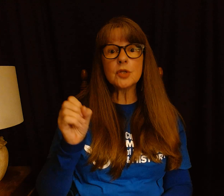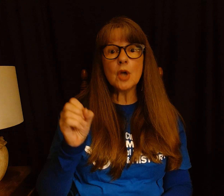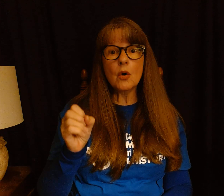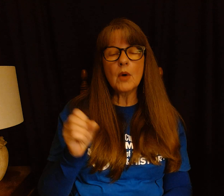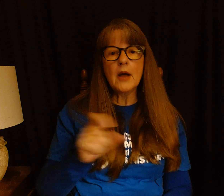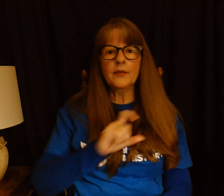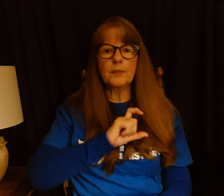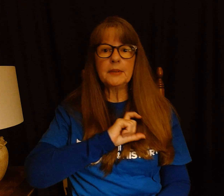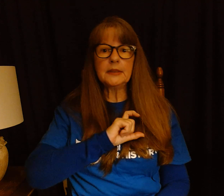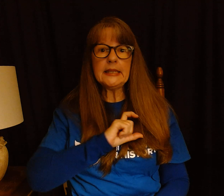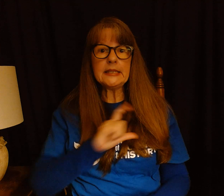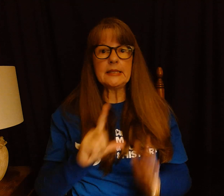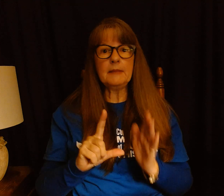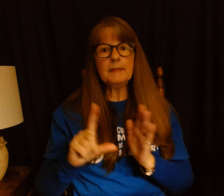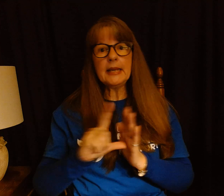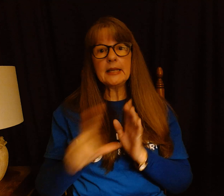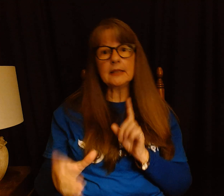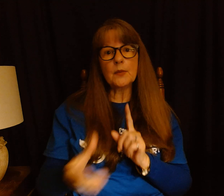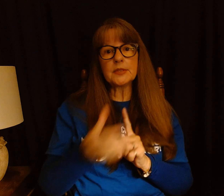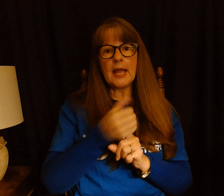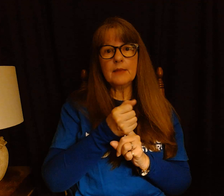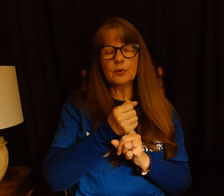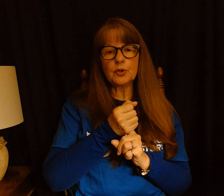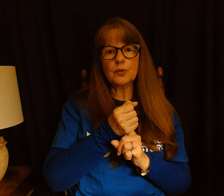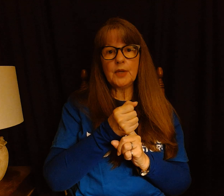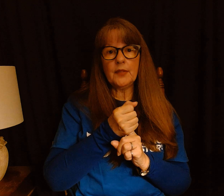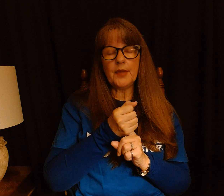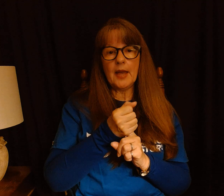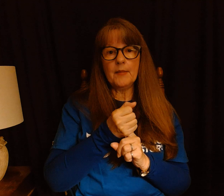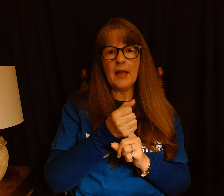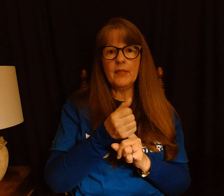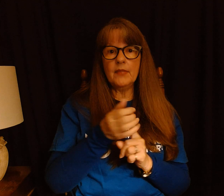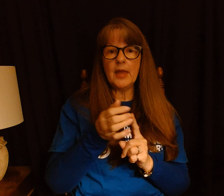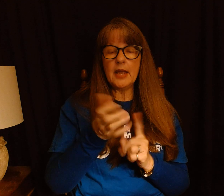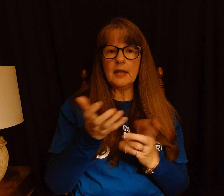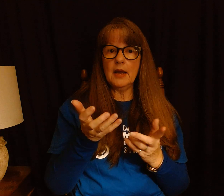So the police immediately was able to get them, and then they,